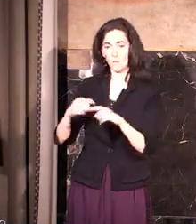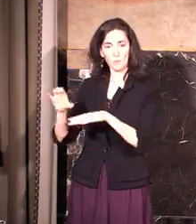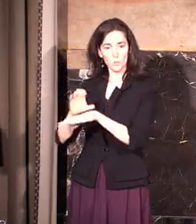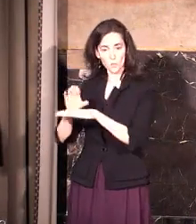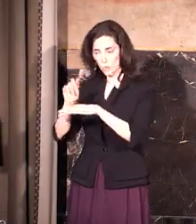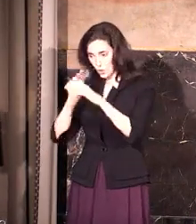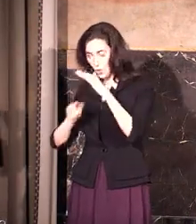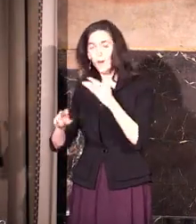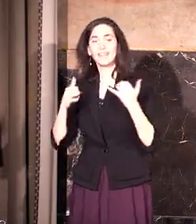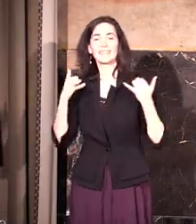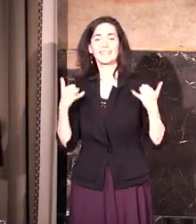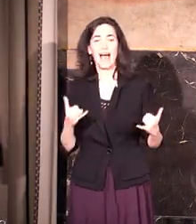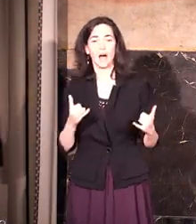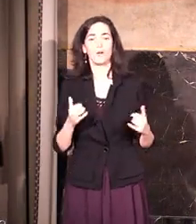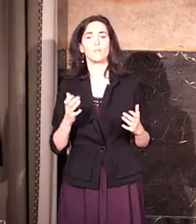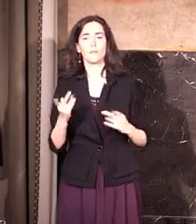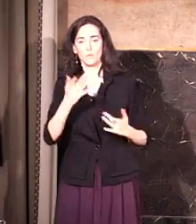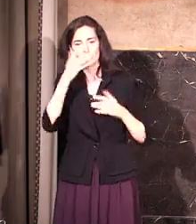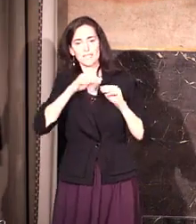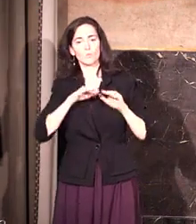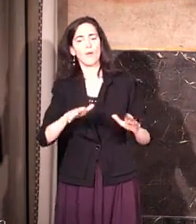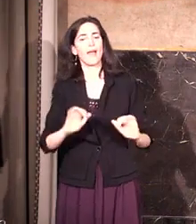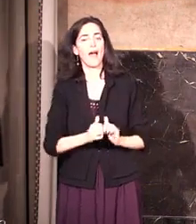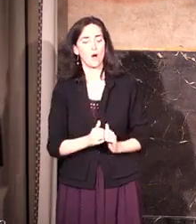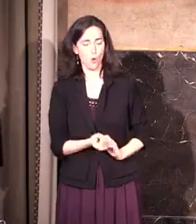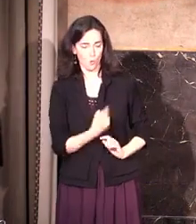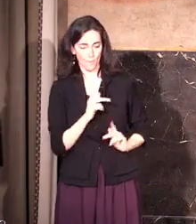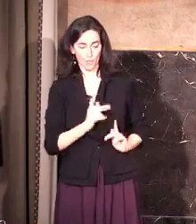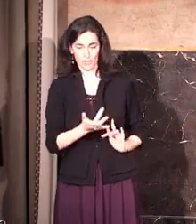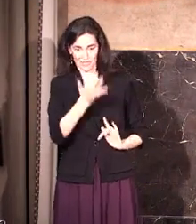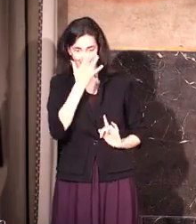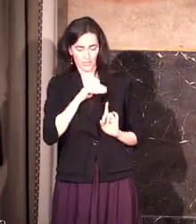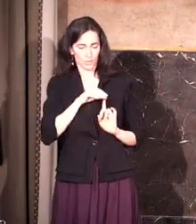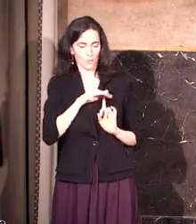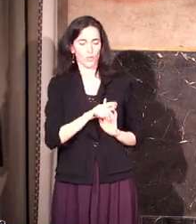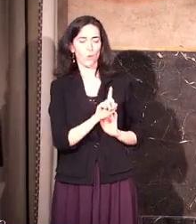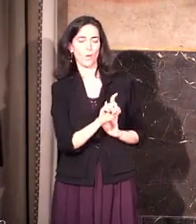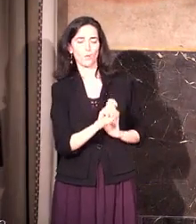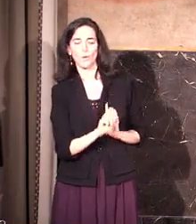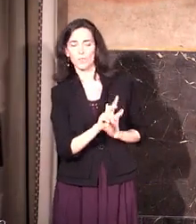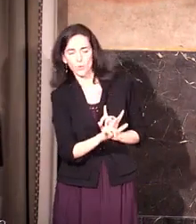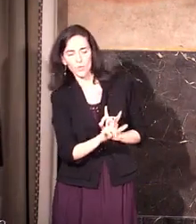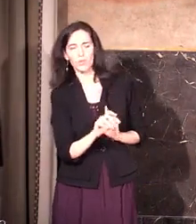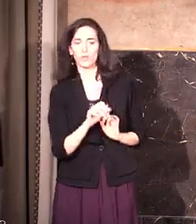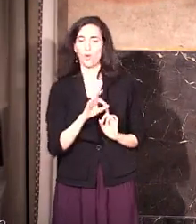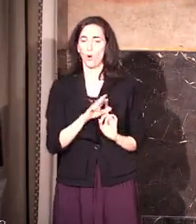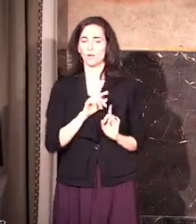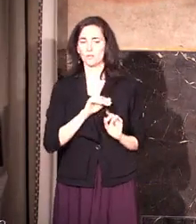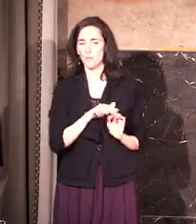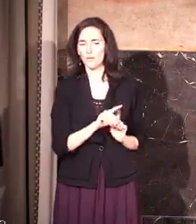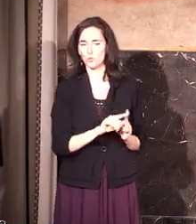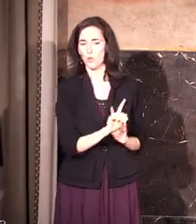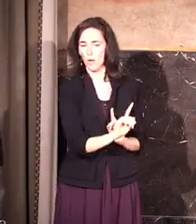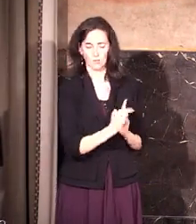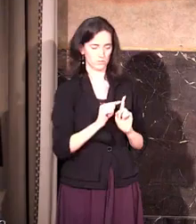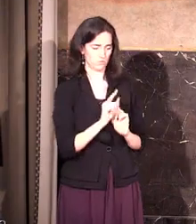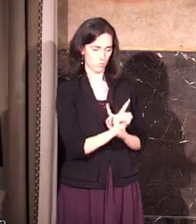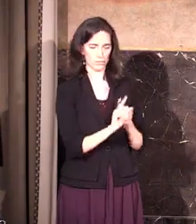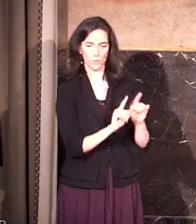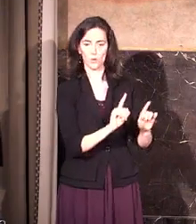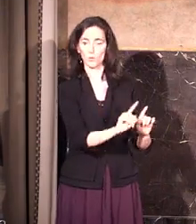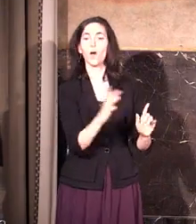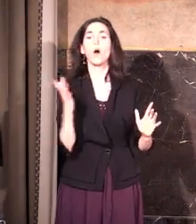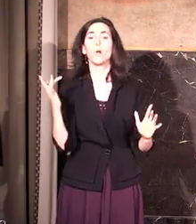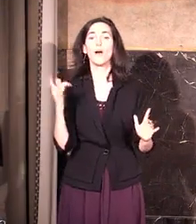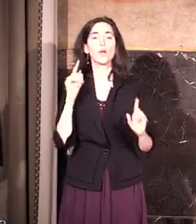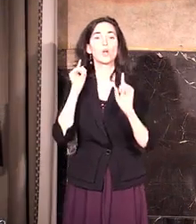between 1.3 and 1. The goal is to get it to less than 1, because if on average one person shares it with less